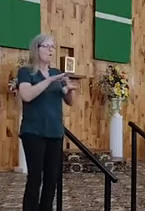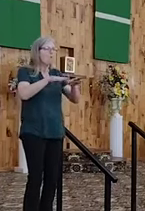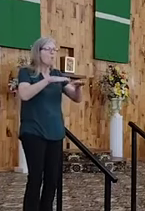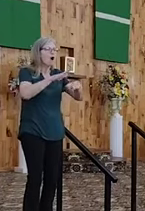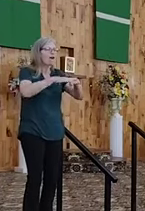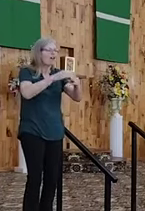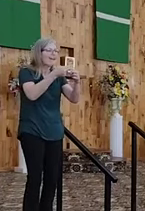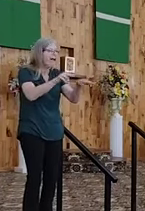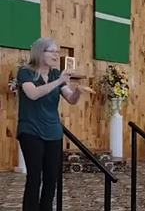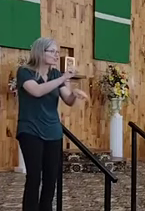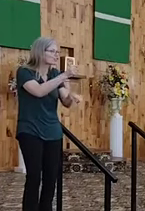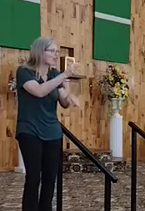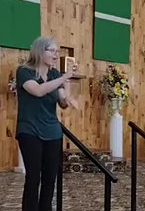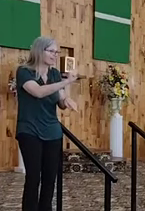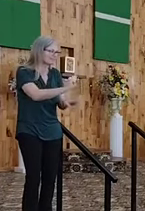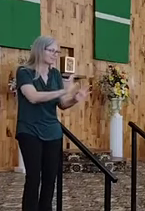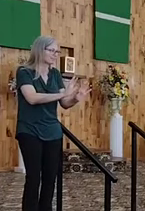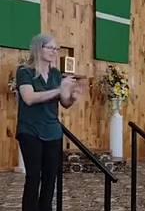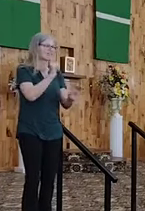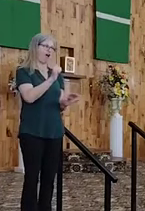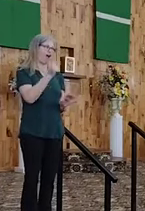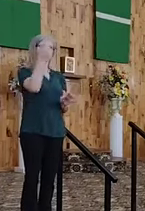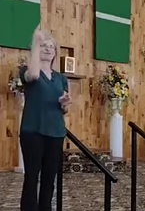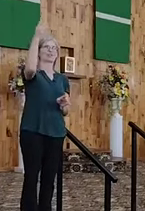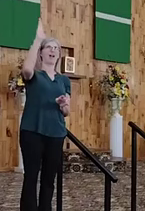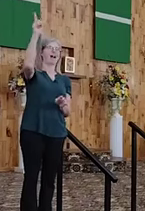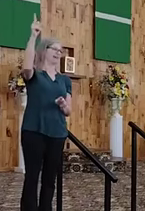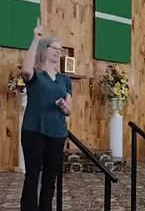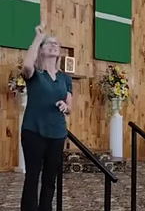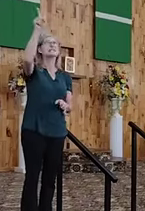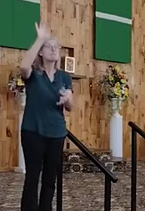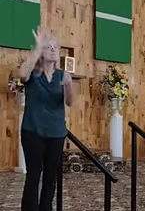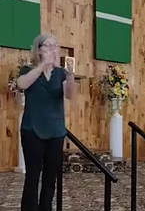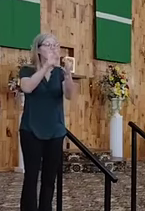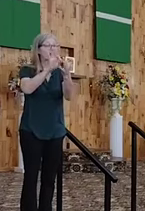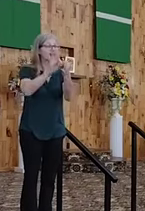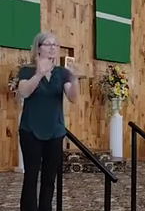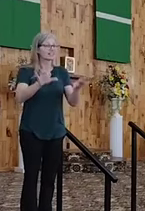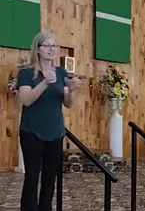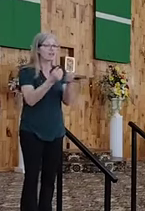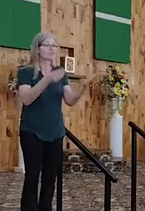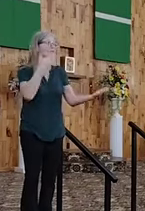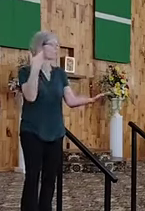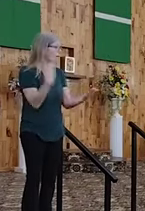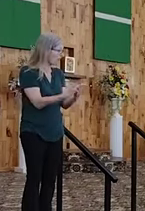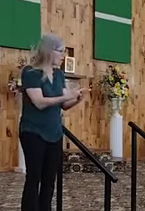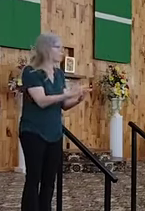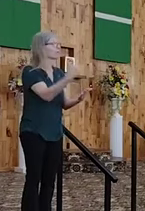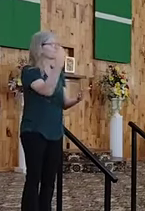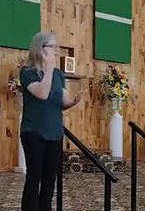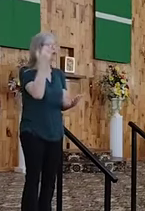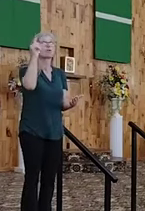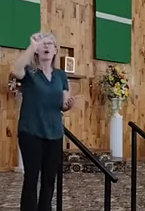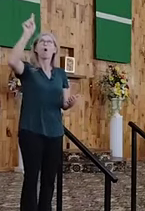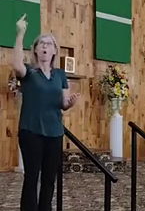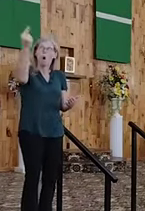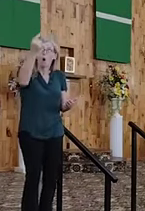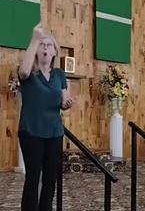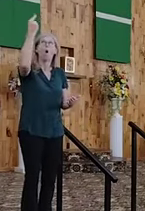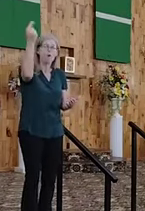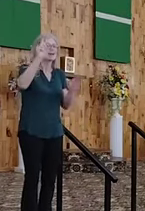expect. But not our God. Because our God is perfect and he does all things well, we know that he always does